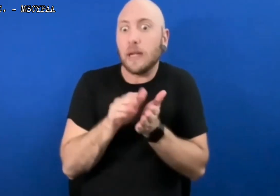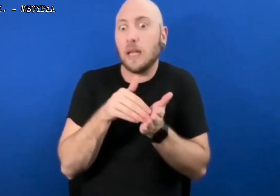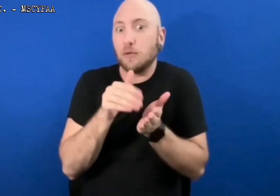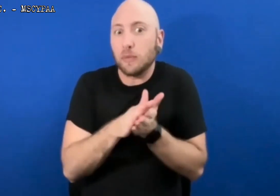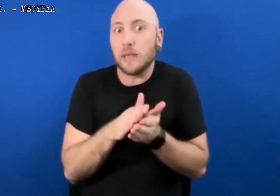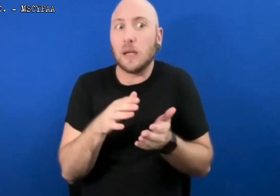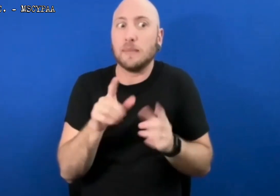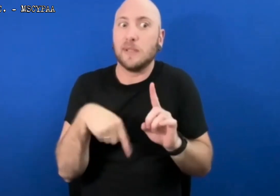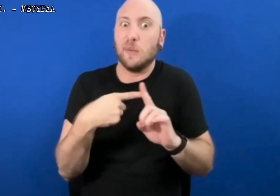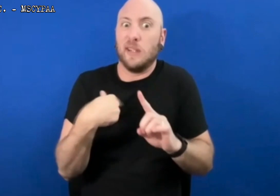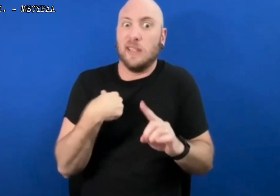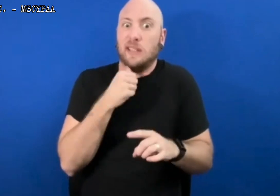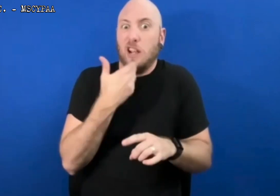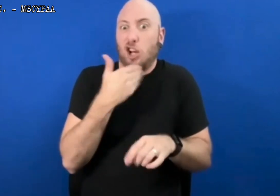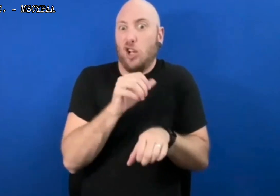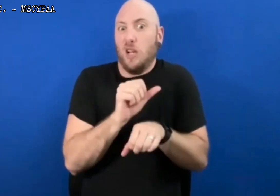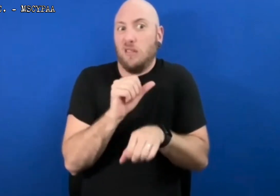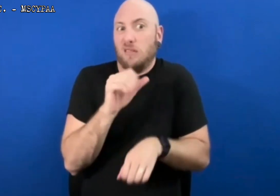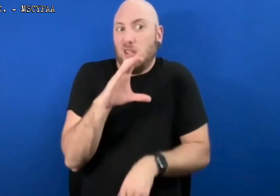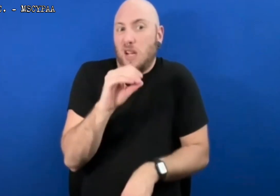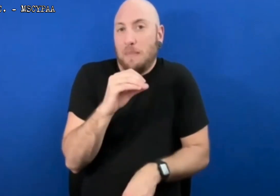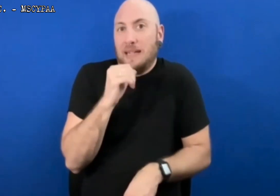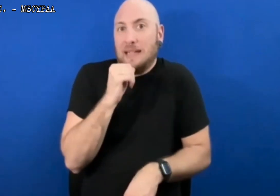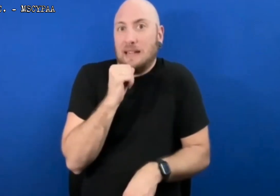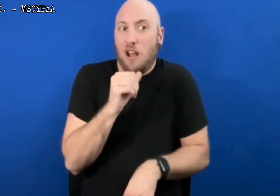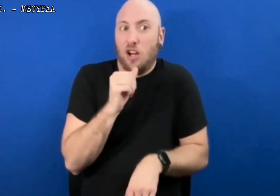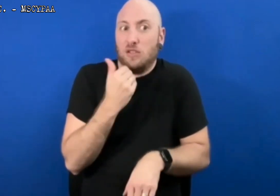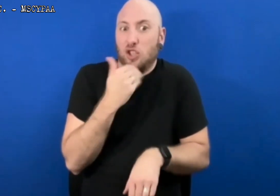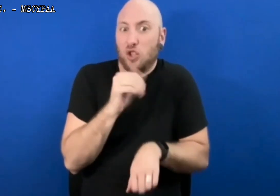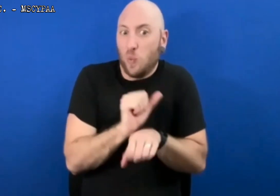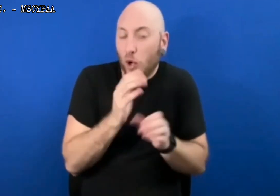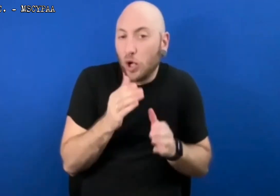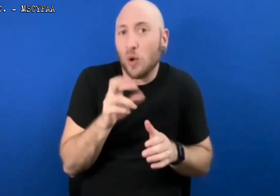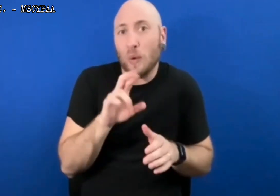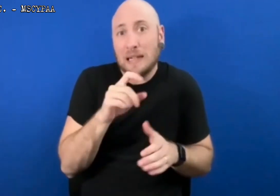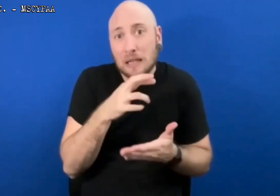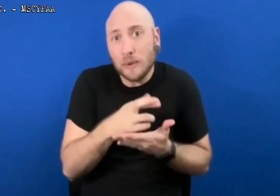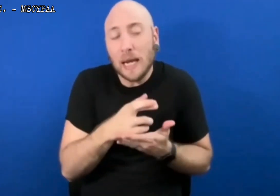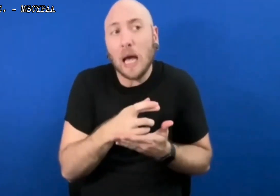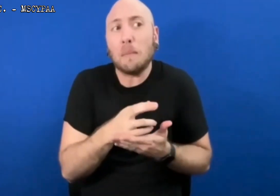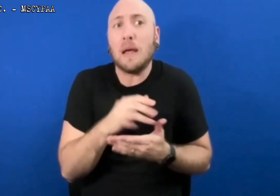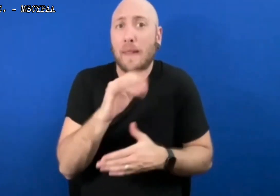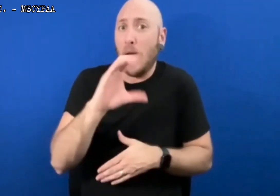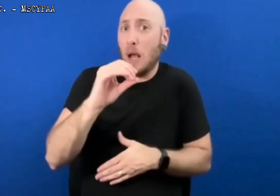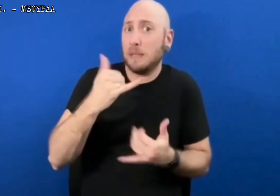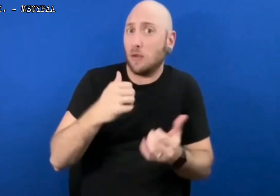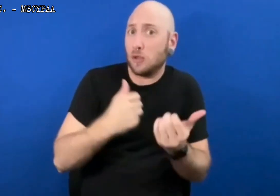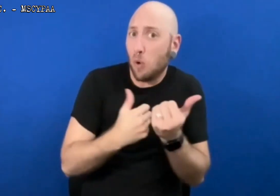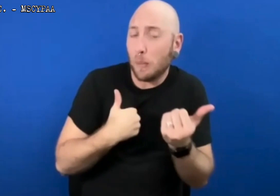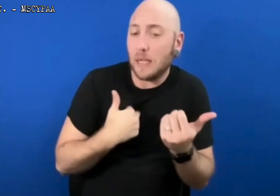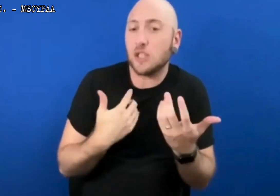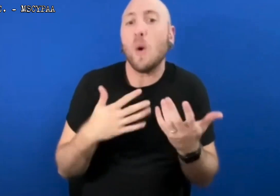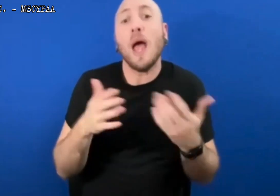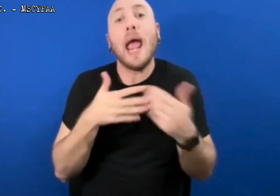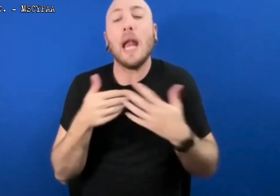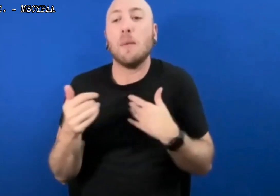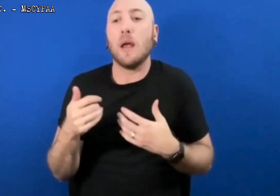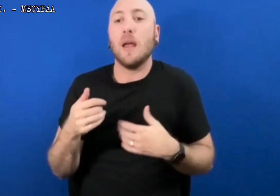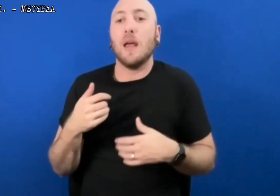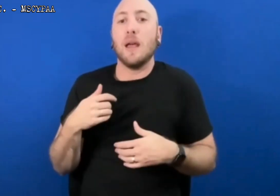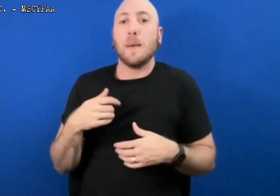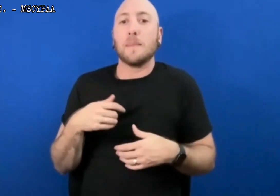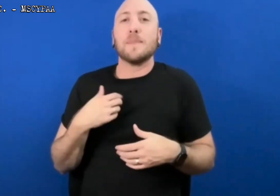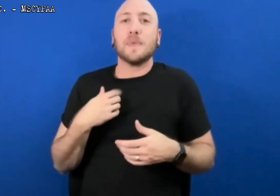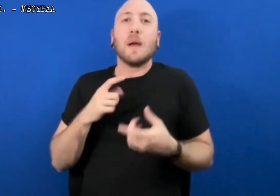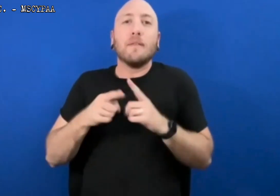needed to take time off for like treatment and everything. So I was like, well, there's something to be said for that. I don't know. So I'm like torn. So my friend's like, look for a sign